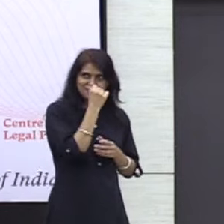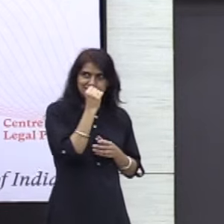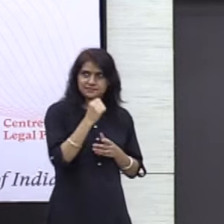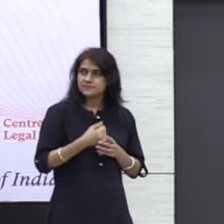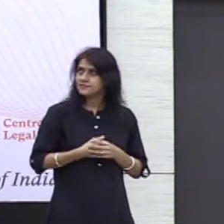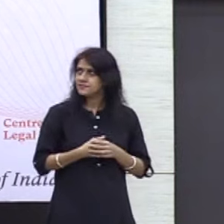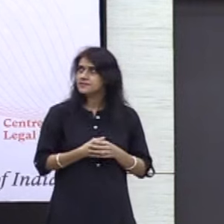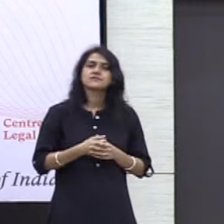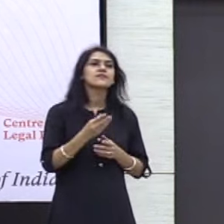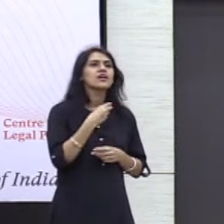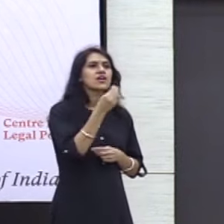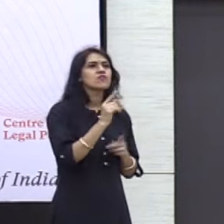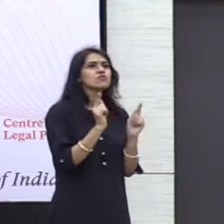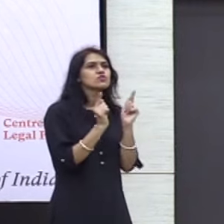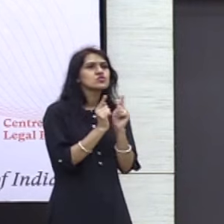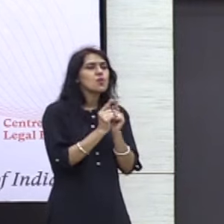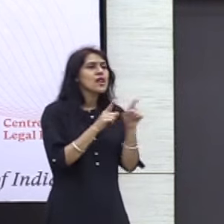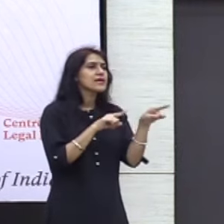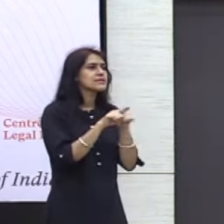I'll give a small example.